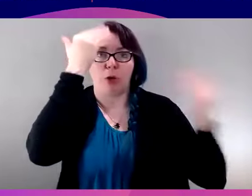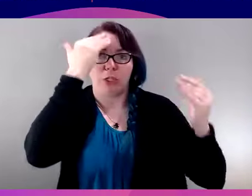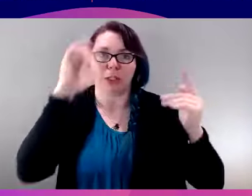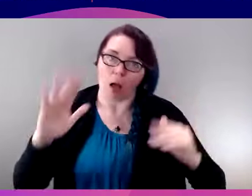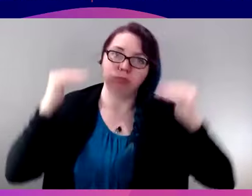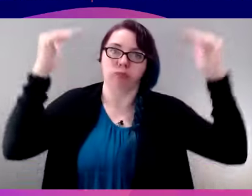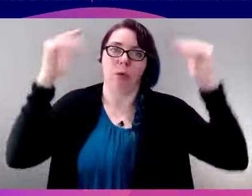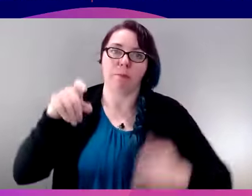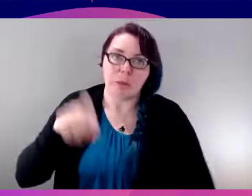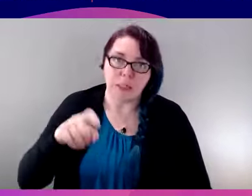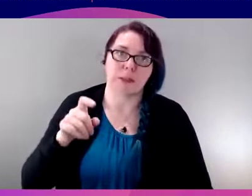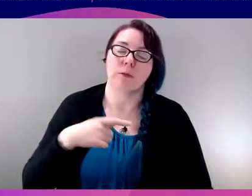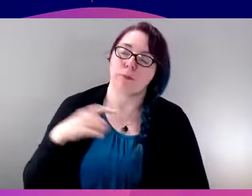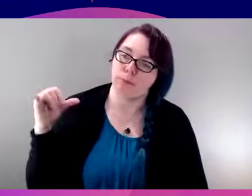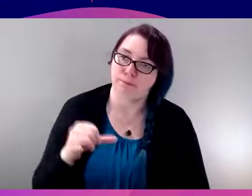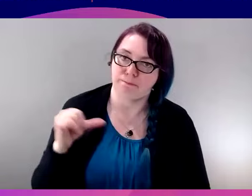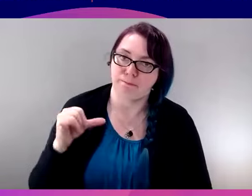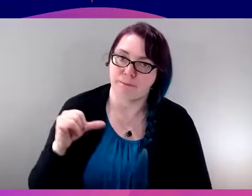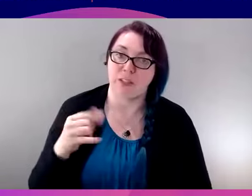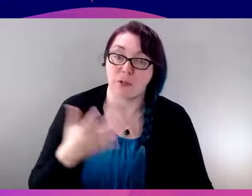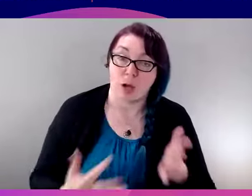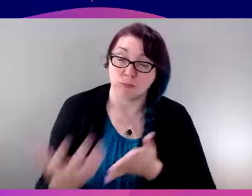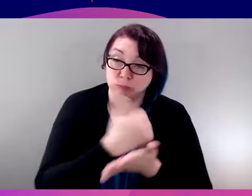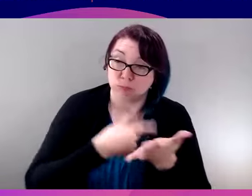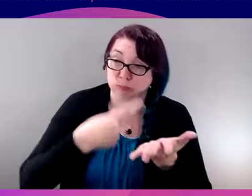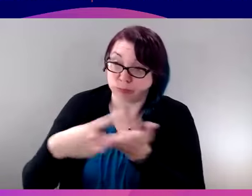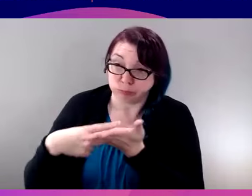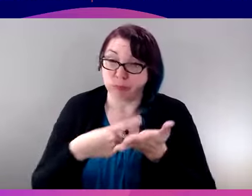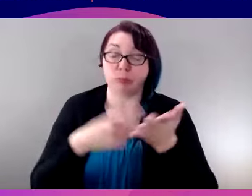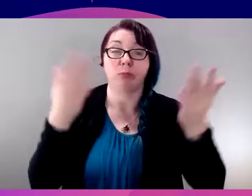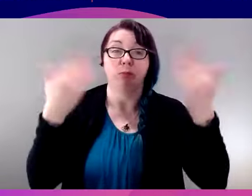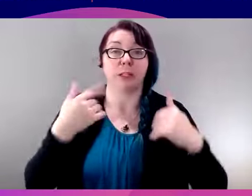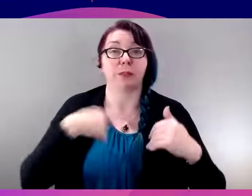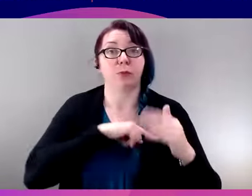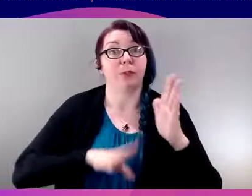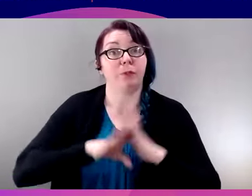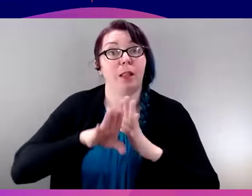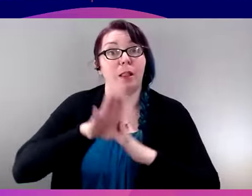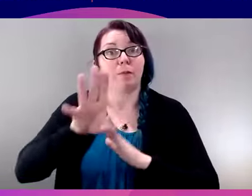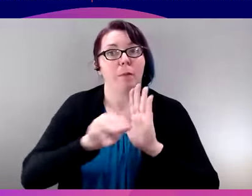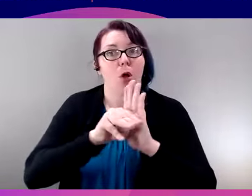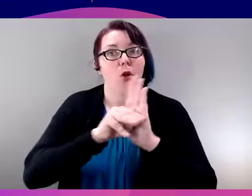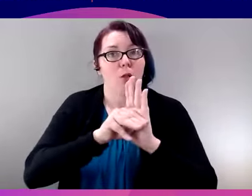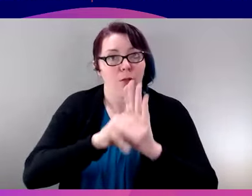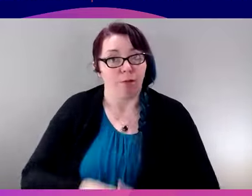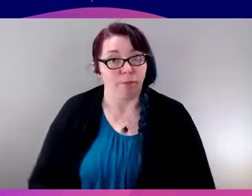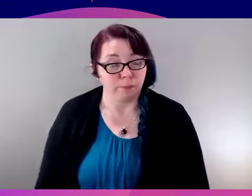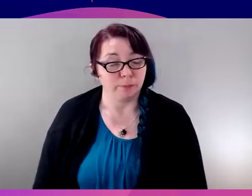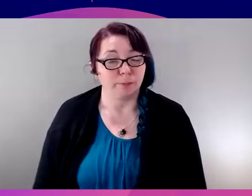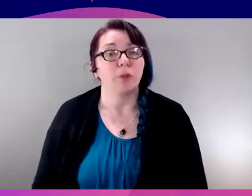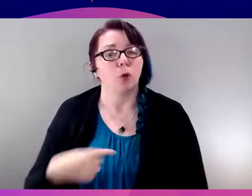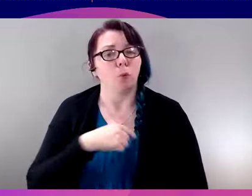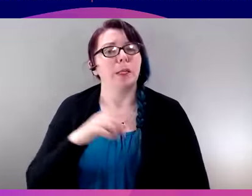And that brings us to the model. So our lead partners gathered together for a workshop to build the model,